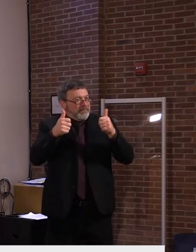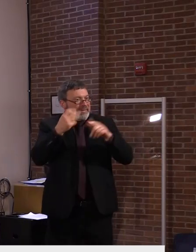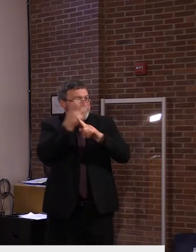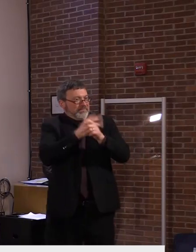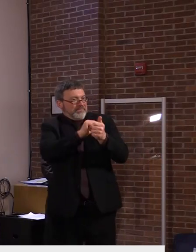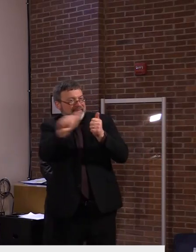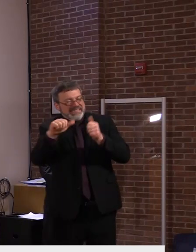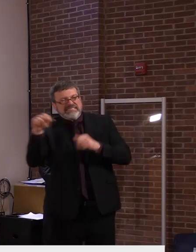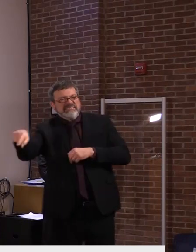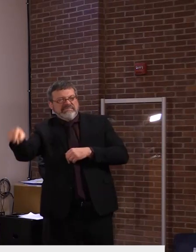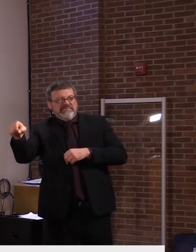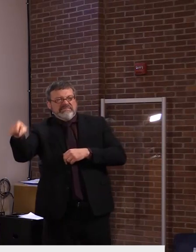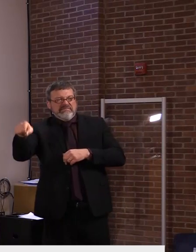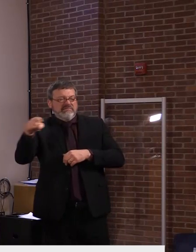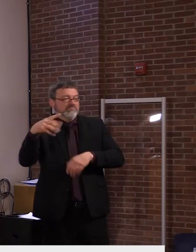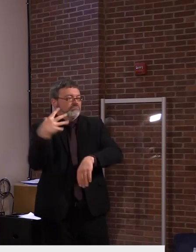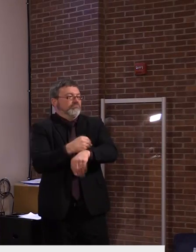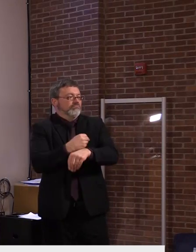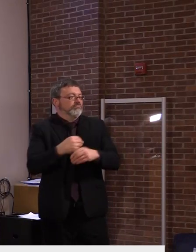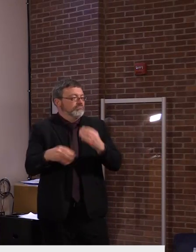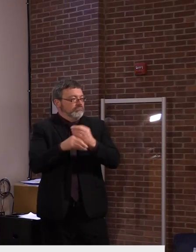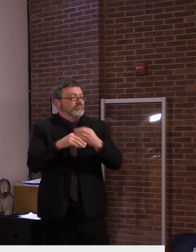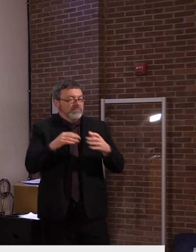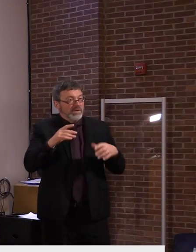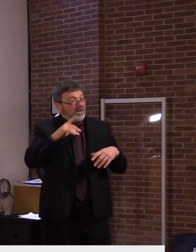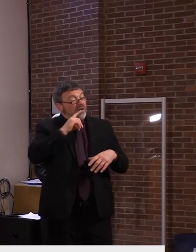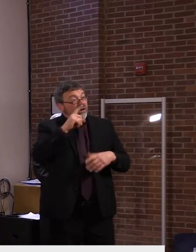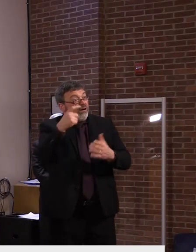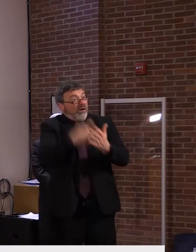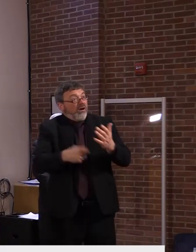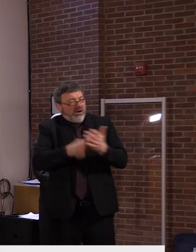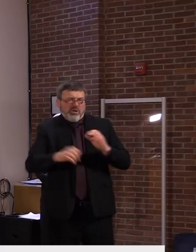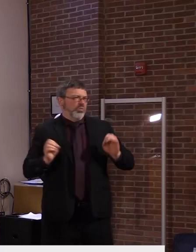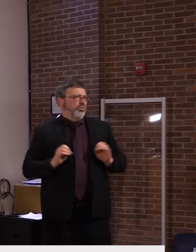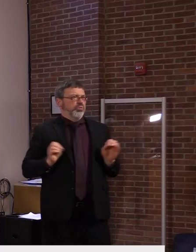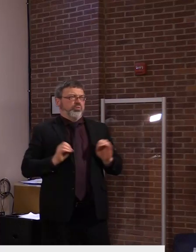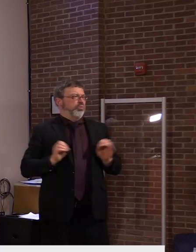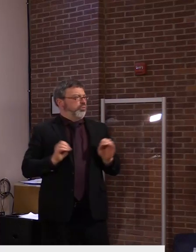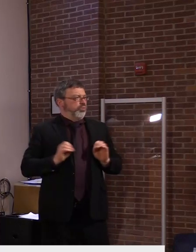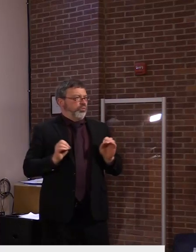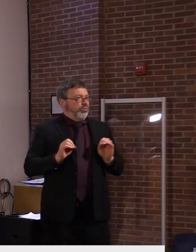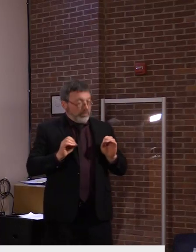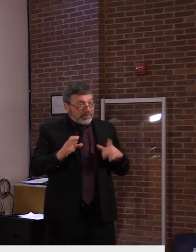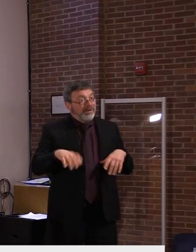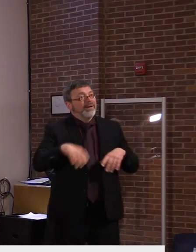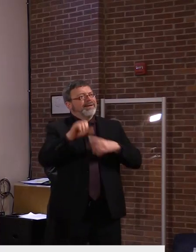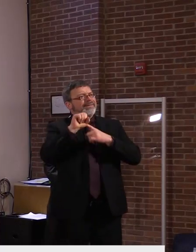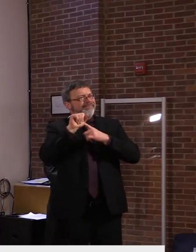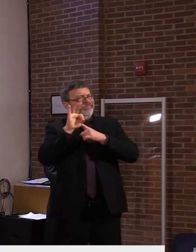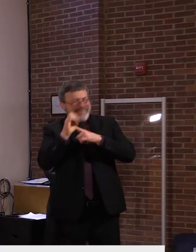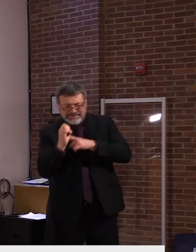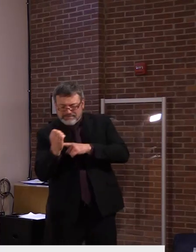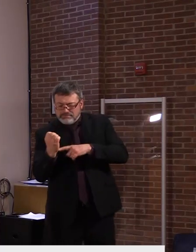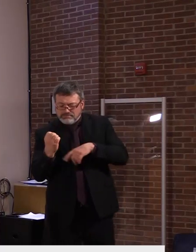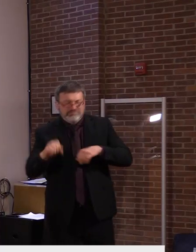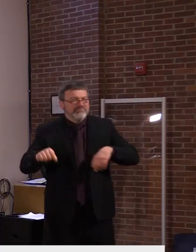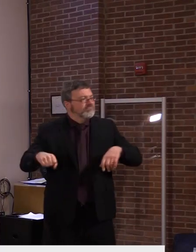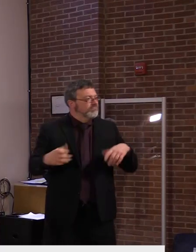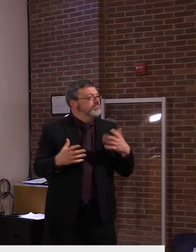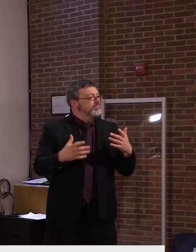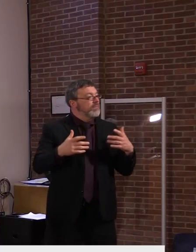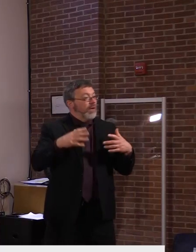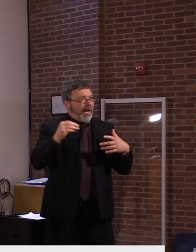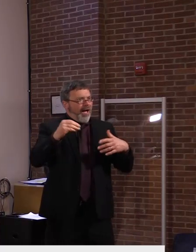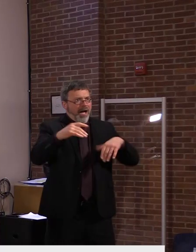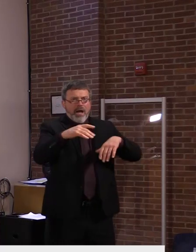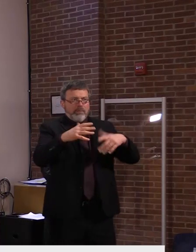free, safe, and widely available, so if it's time for your booster, get the most protection possible against COVID-19 and